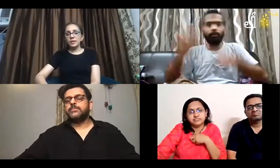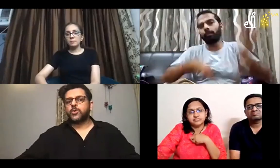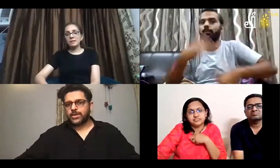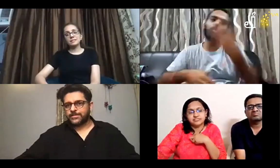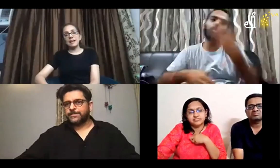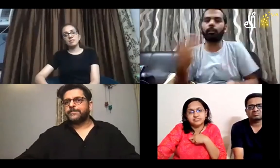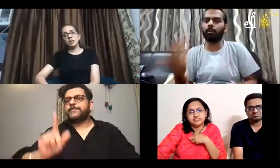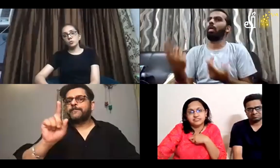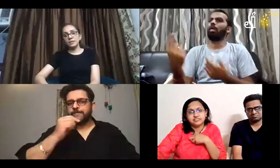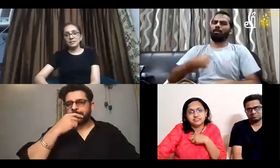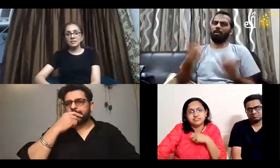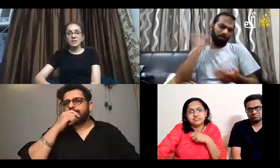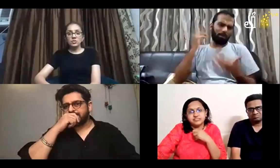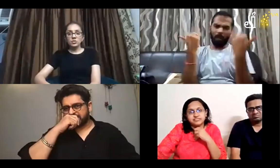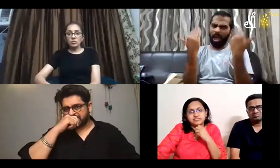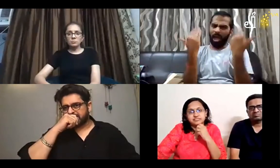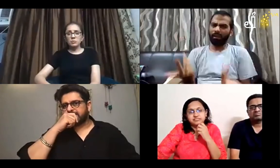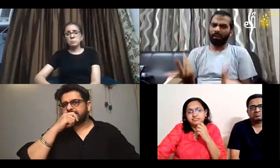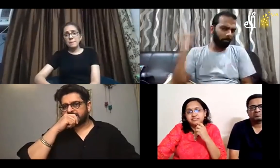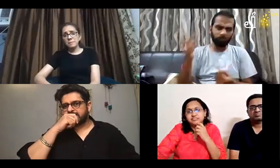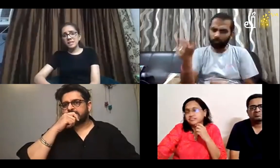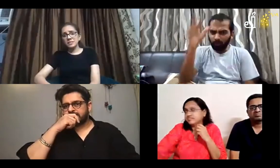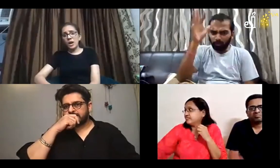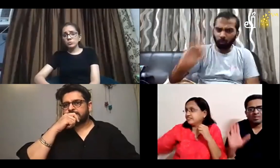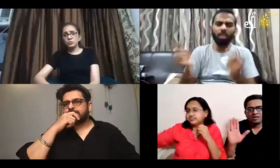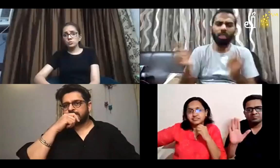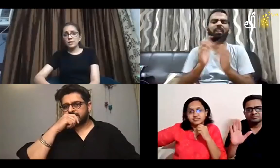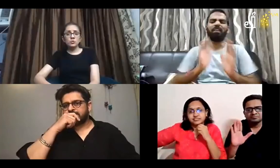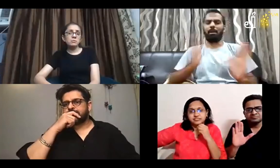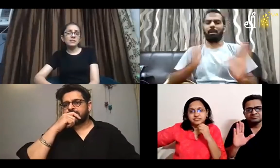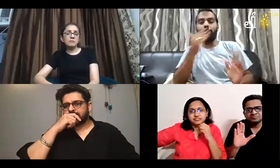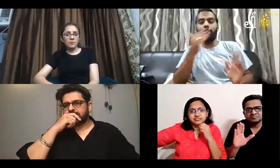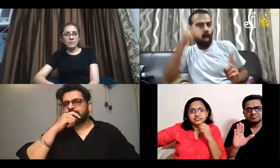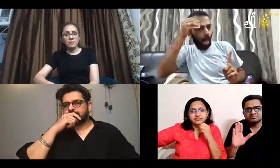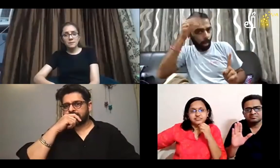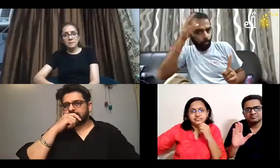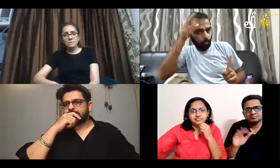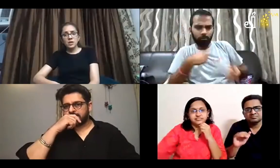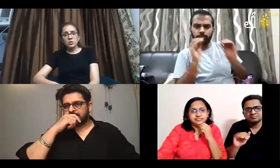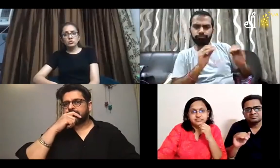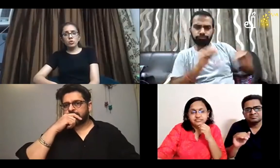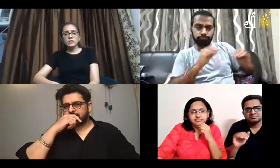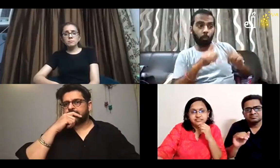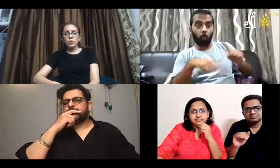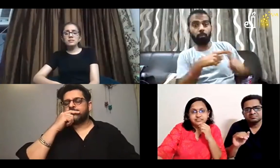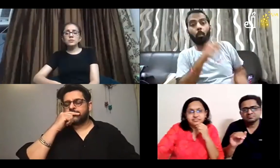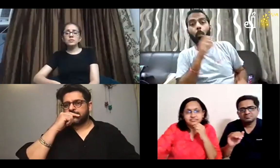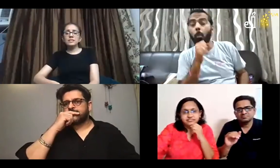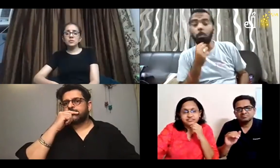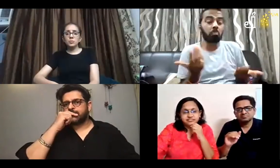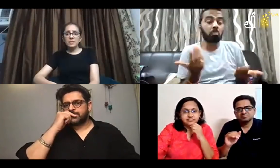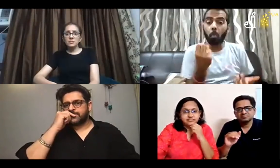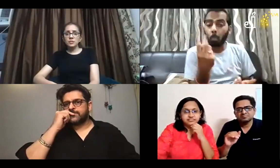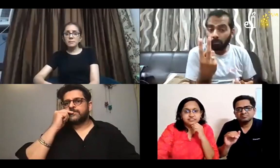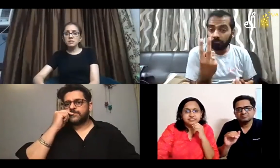to him and later have an argument, and he would blame me that why would you do that to me, being a deaf father. So it's important that we raise